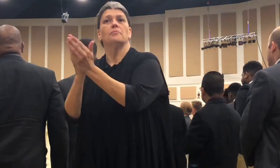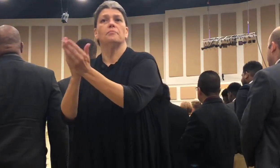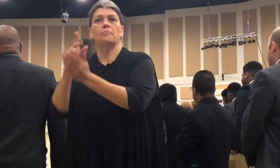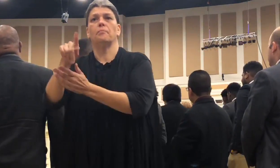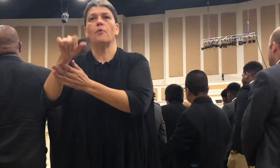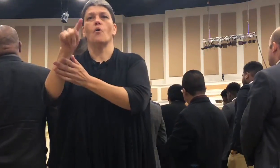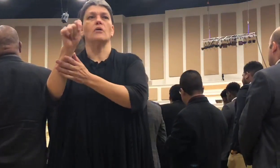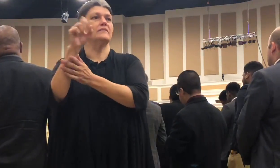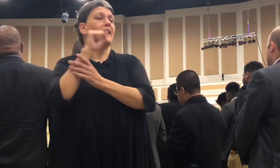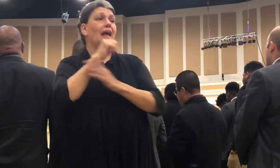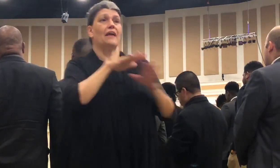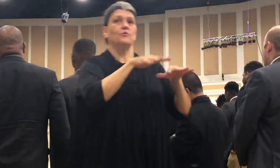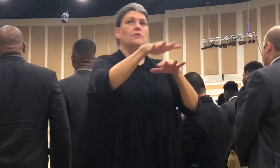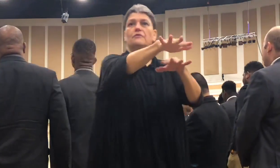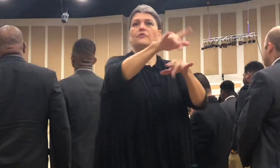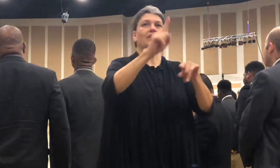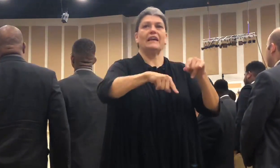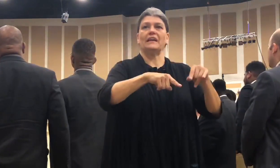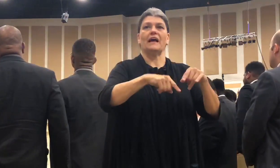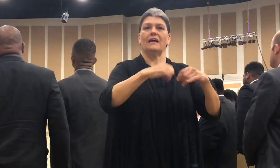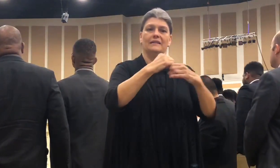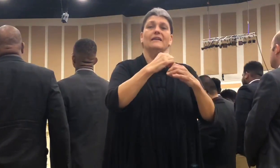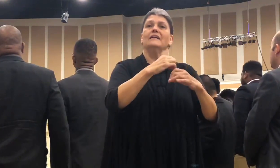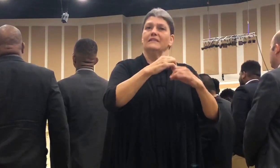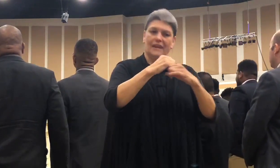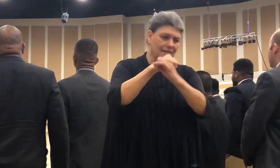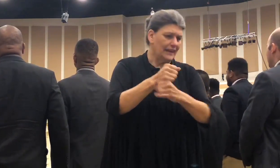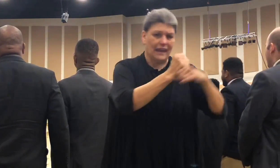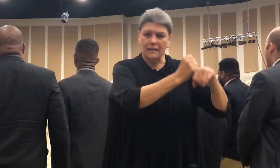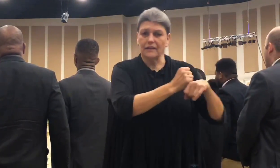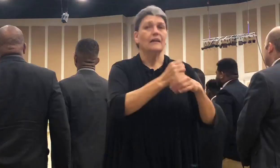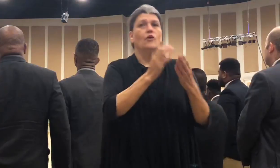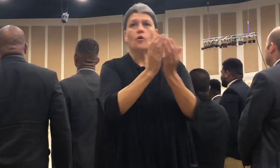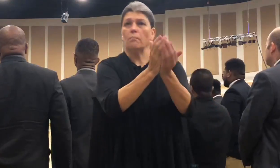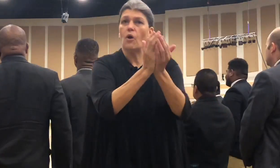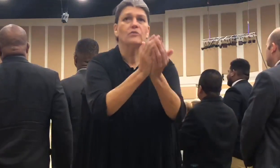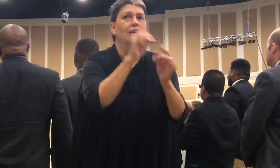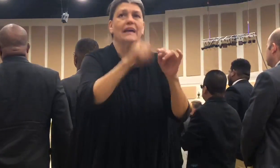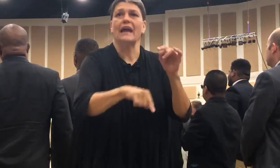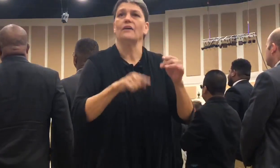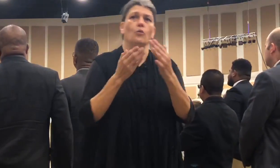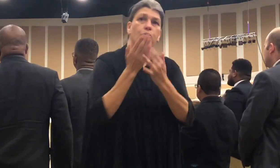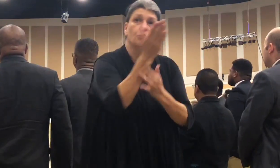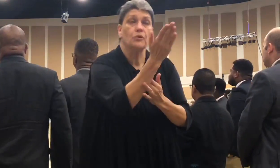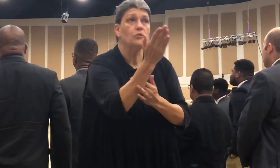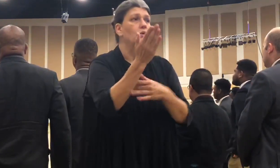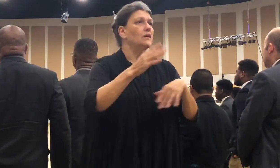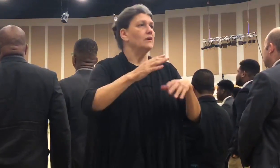Mississippi.